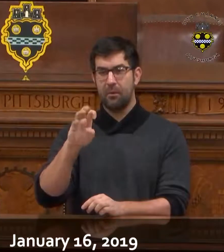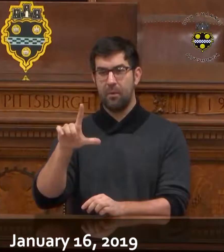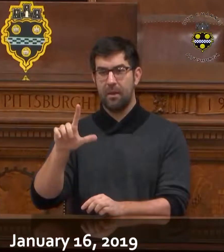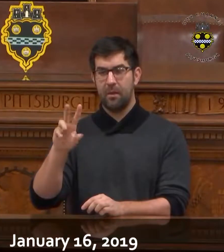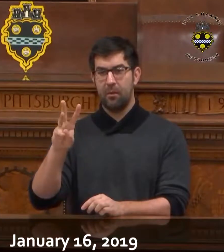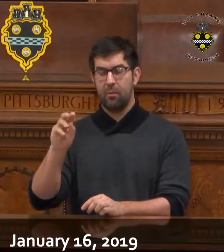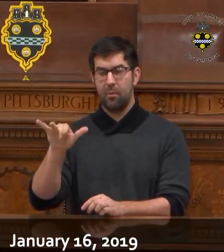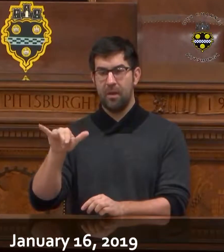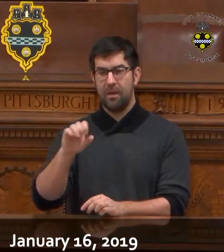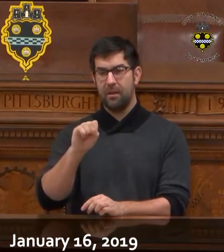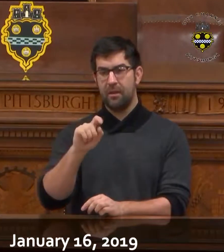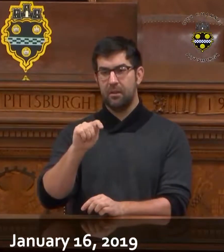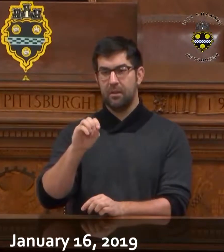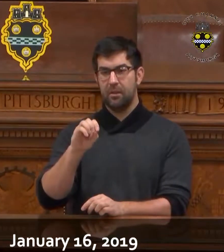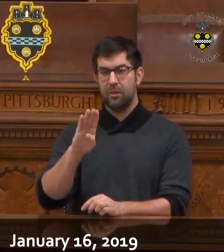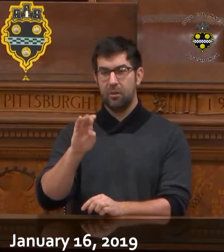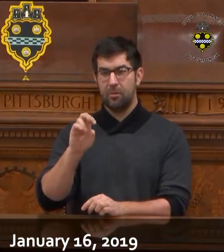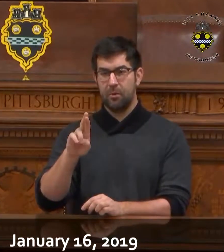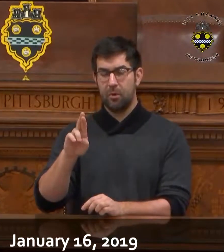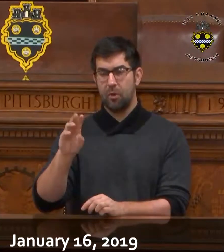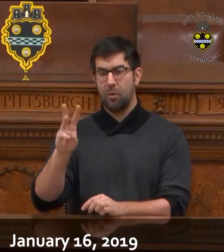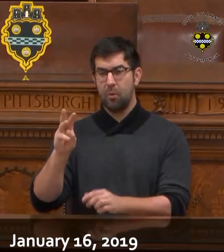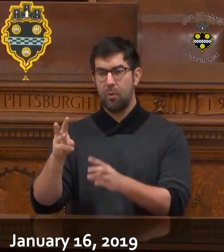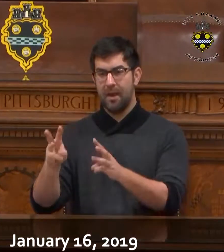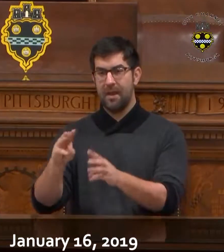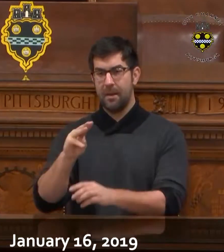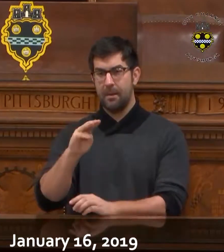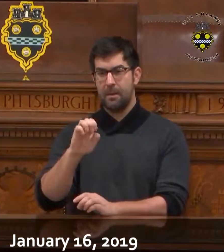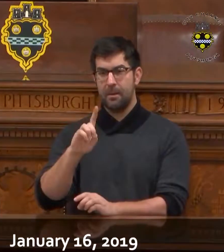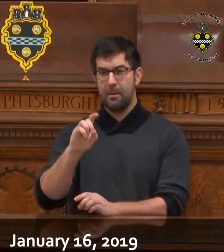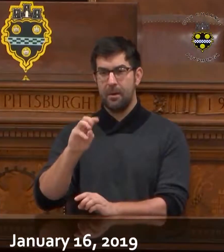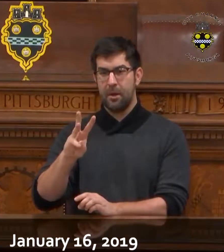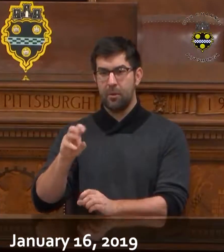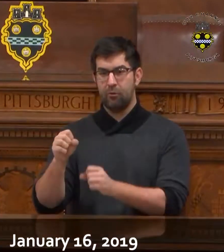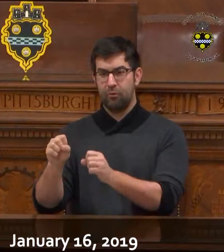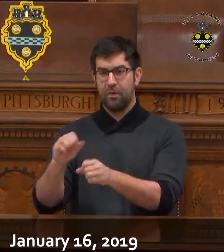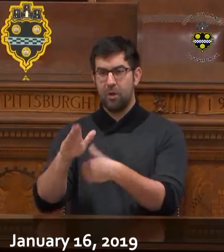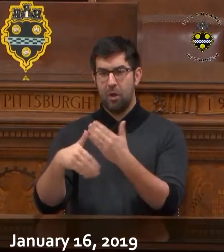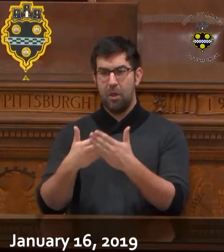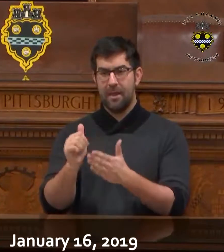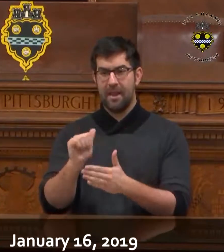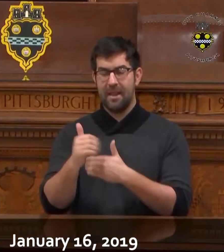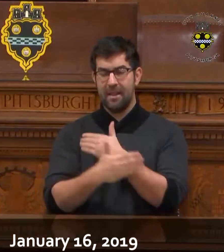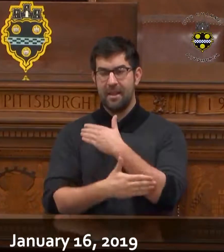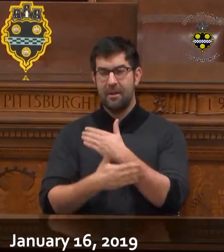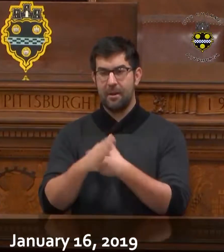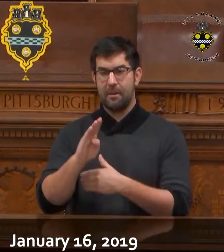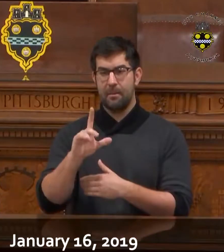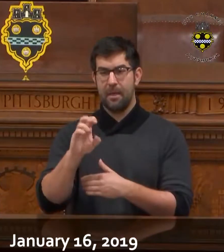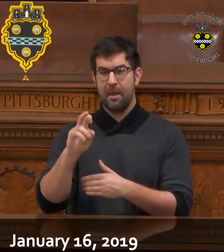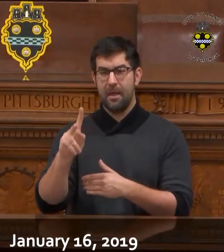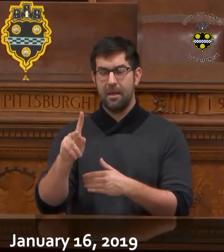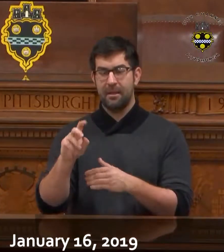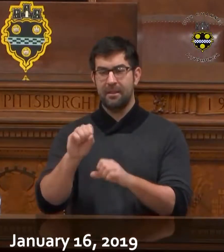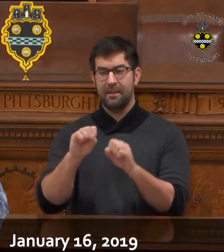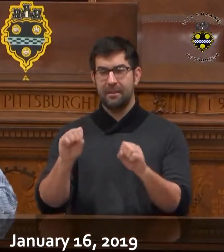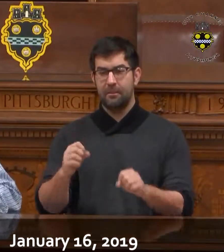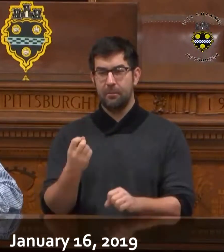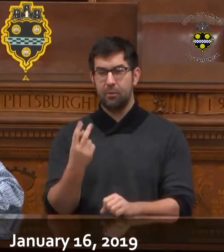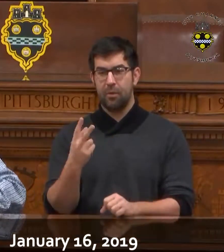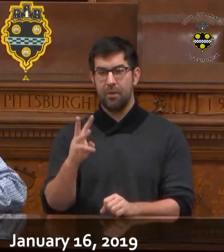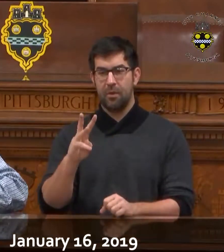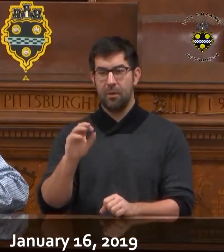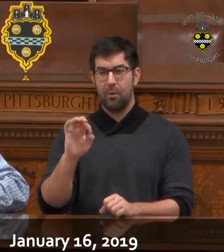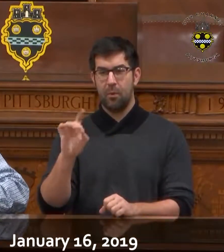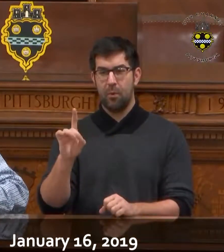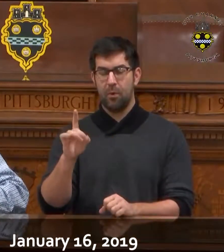Way, and Meadow Street, all in the Allegheny County Block and Lot System, 12th Ward, sponsored